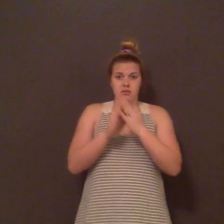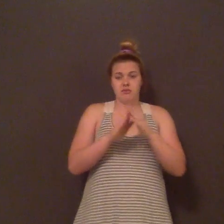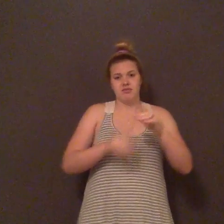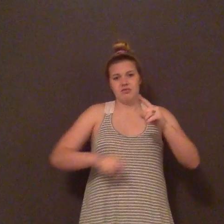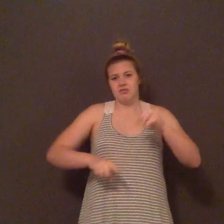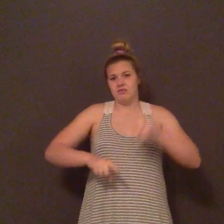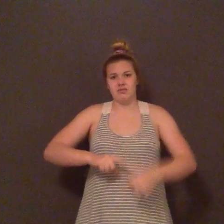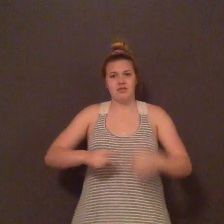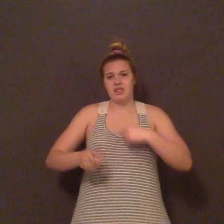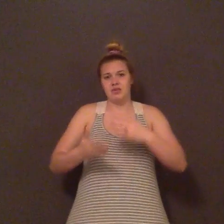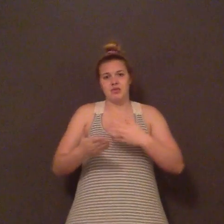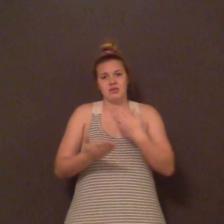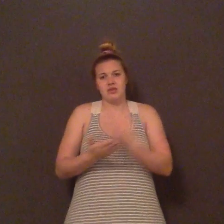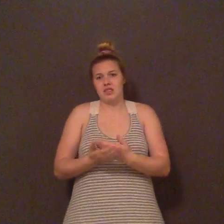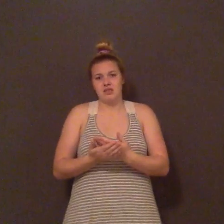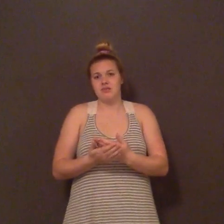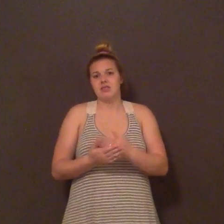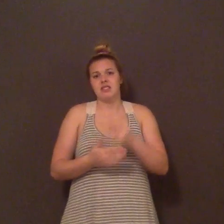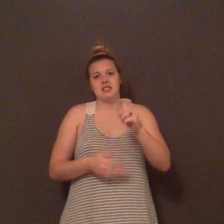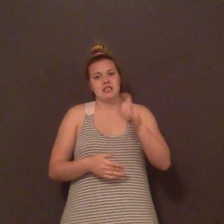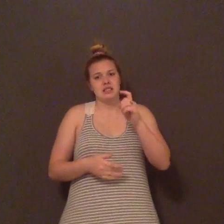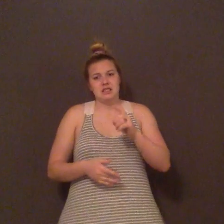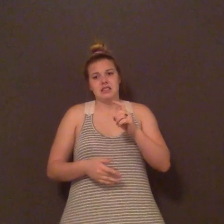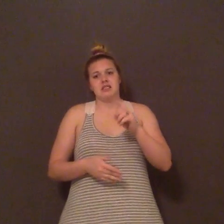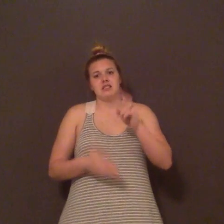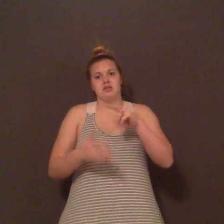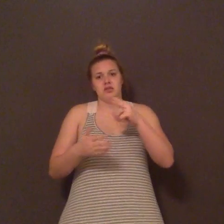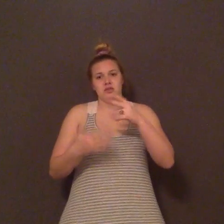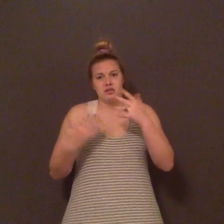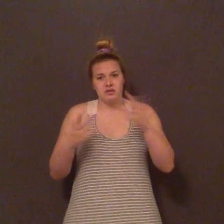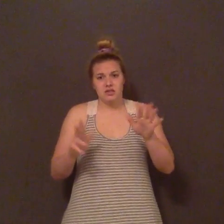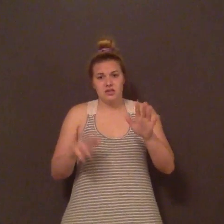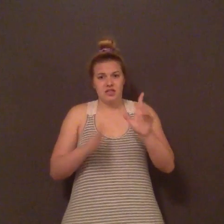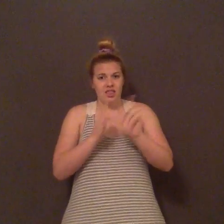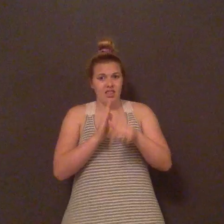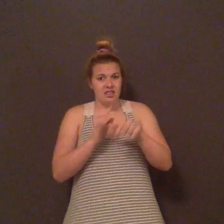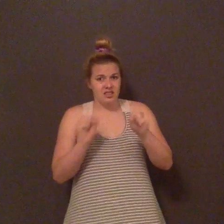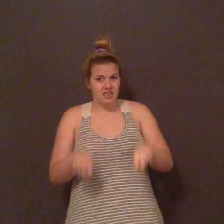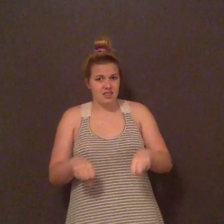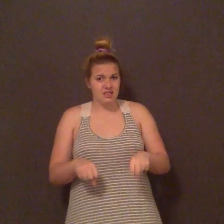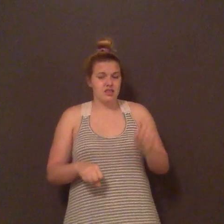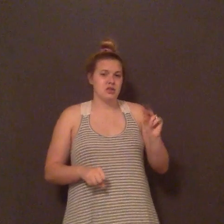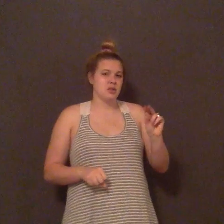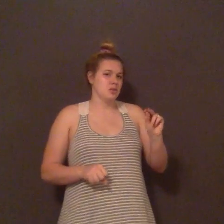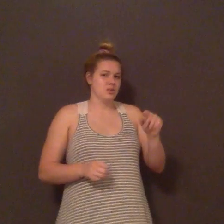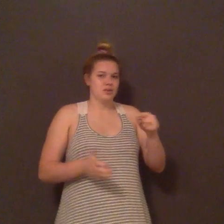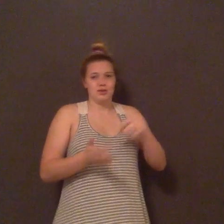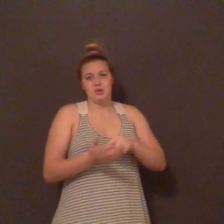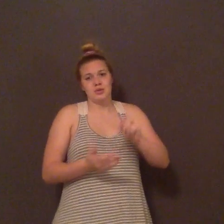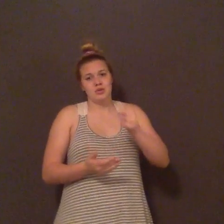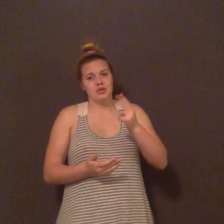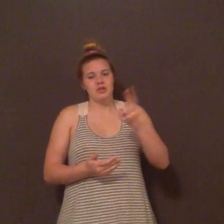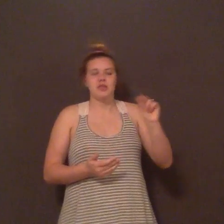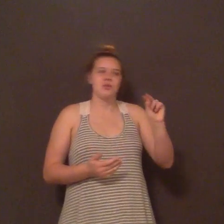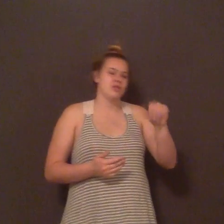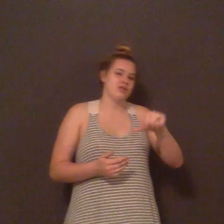just got here and I've got to finish this for Cayman's class. Can't you do it later? It's not due till Thursday. I know, but I've got other work to do too. You're so